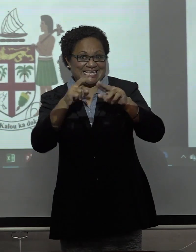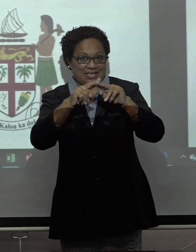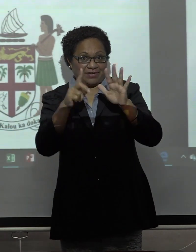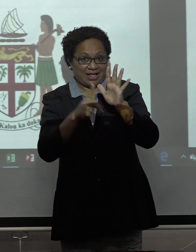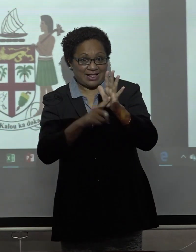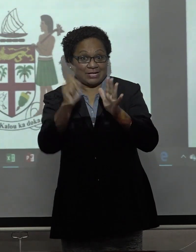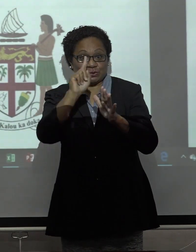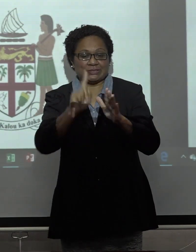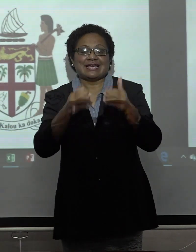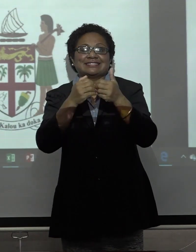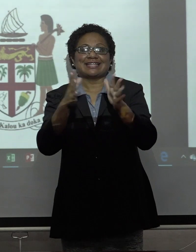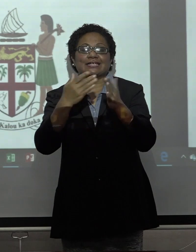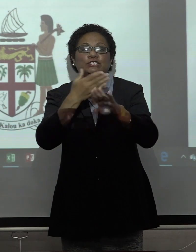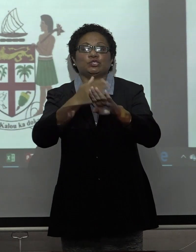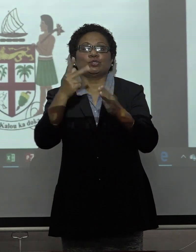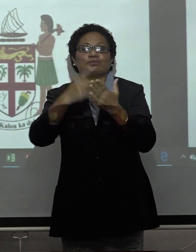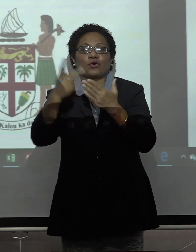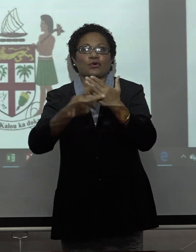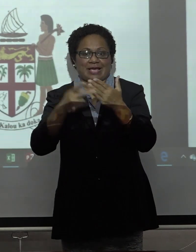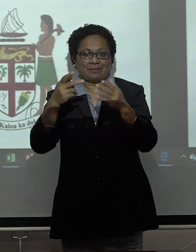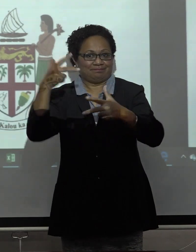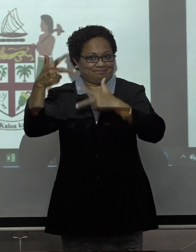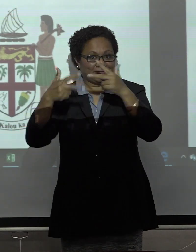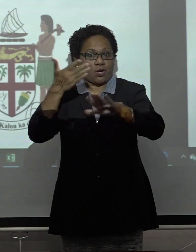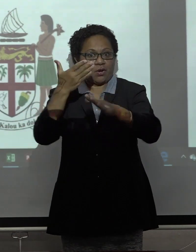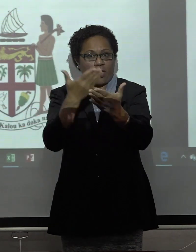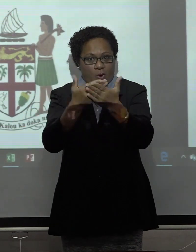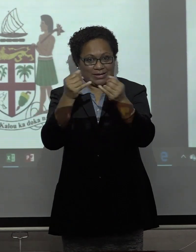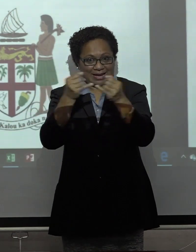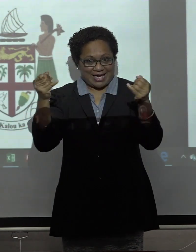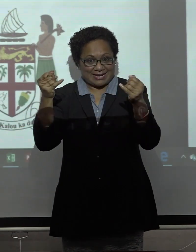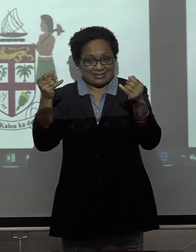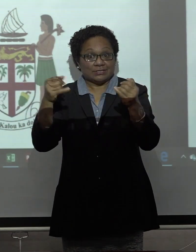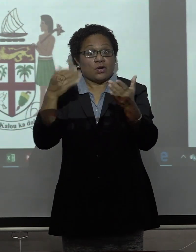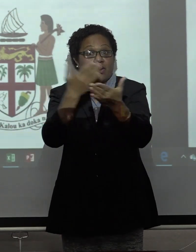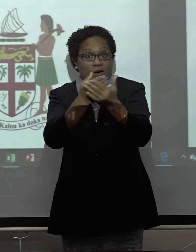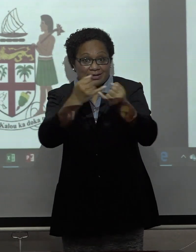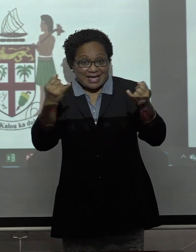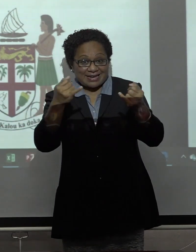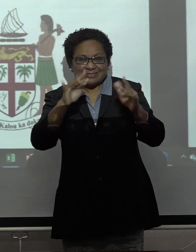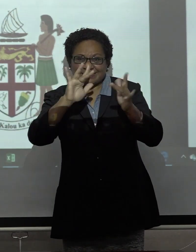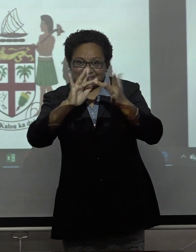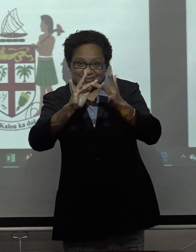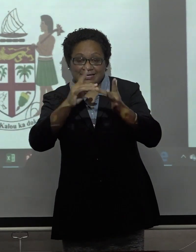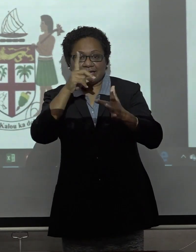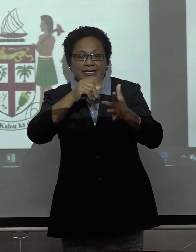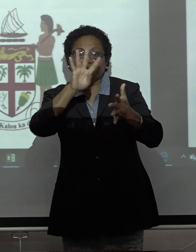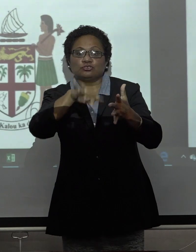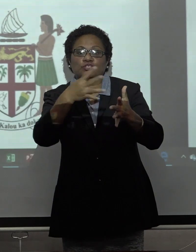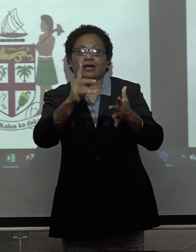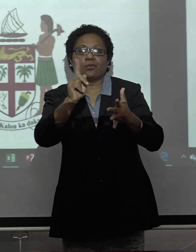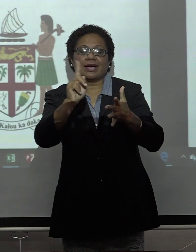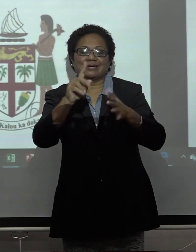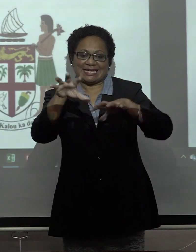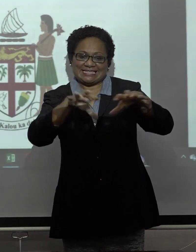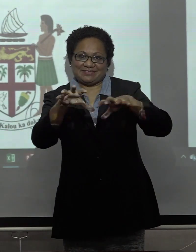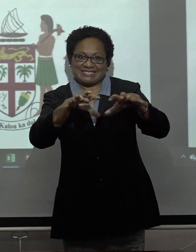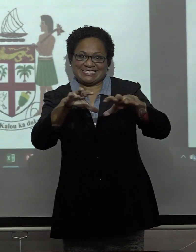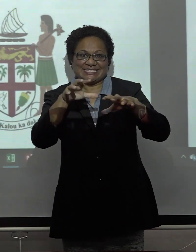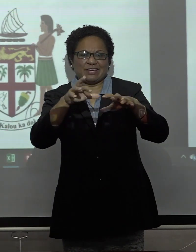Hub today. The Learning Hub provides access to supplementary learning materials prepared by the Ministry and